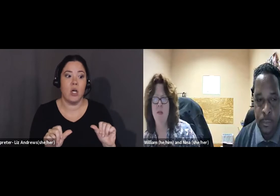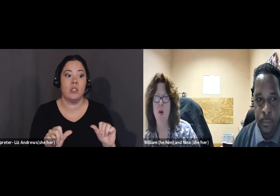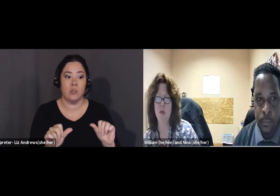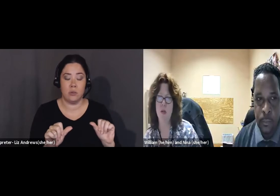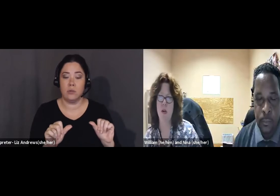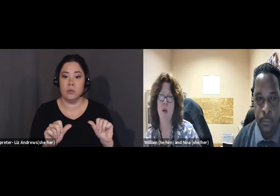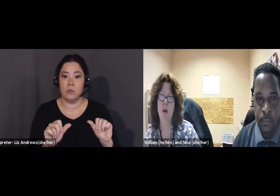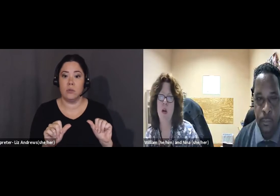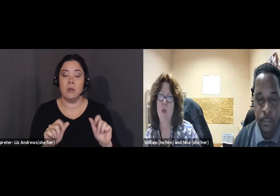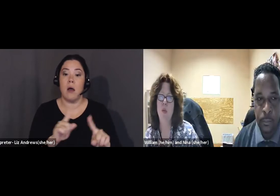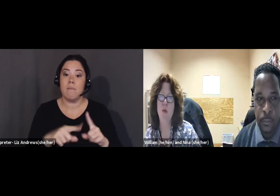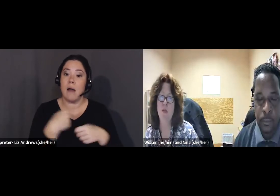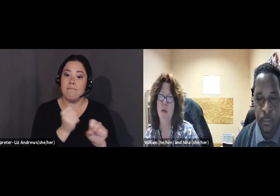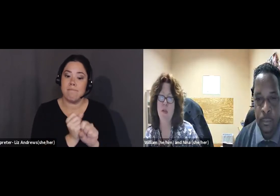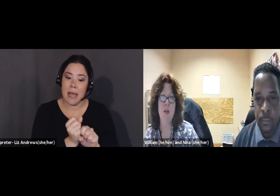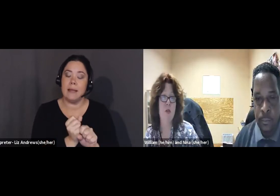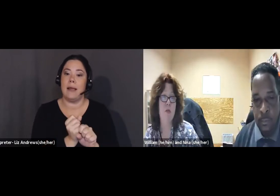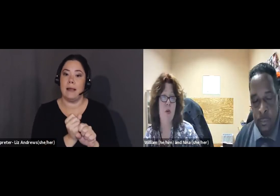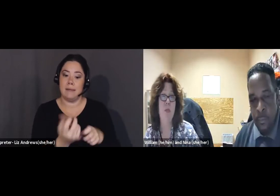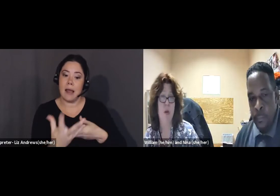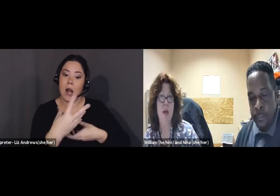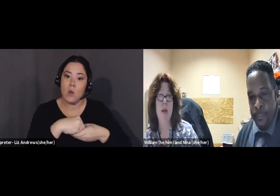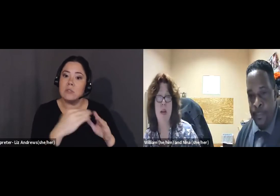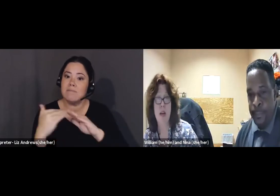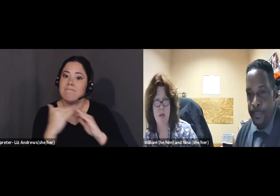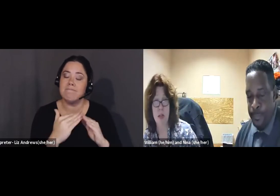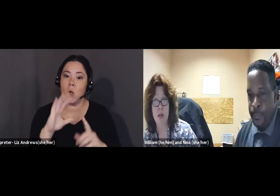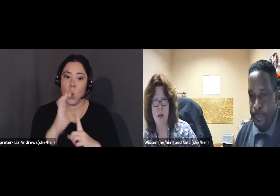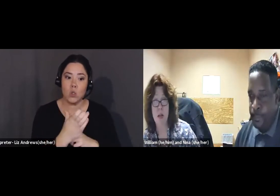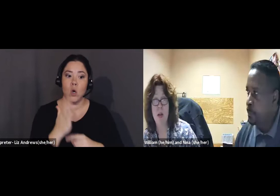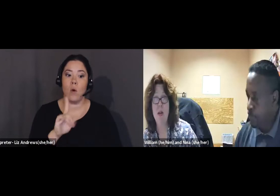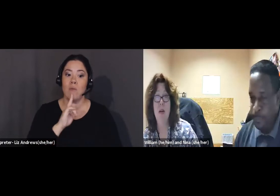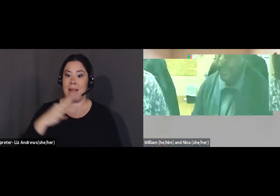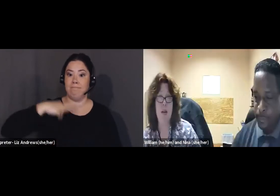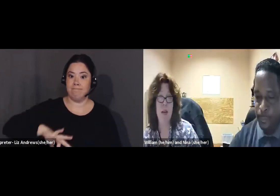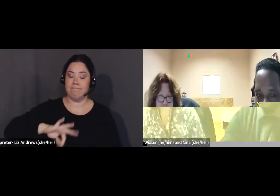an inclusive culture will prove beneficial for employee engagement.